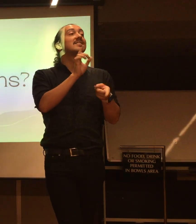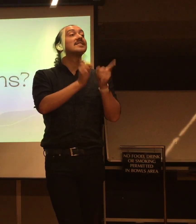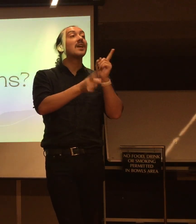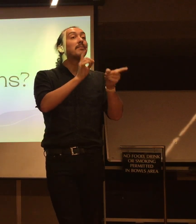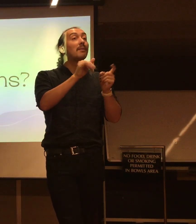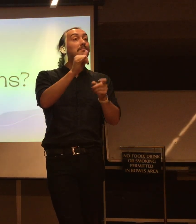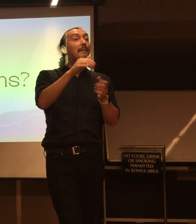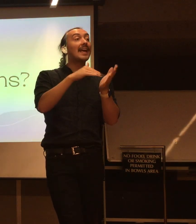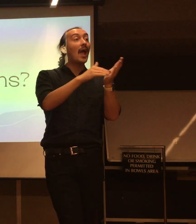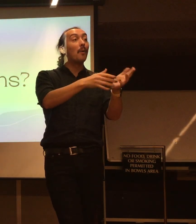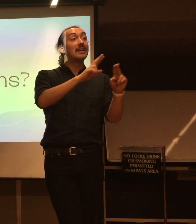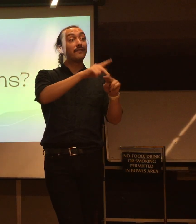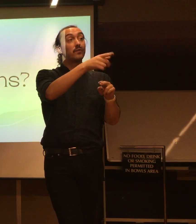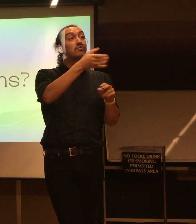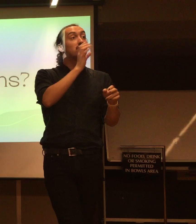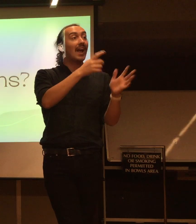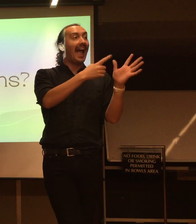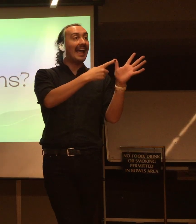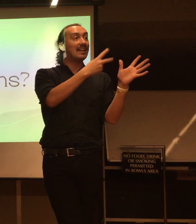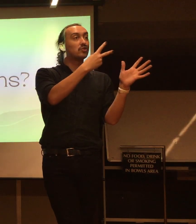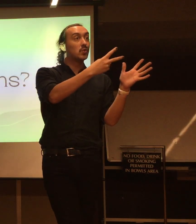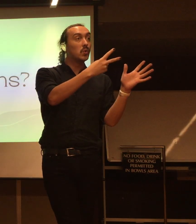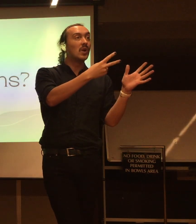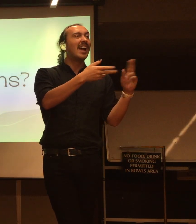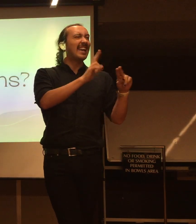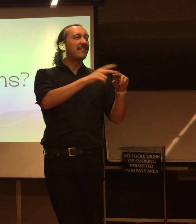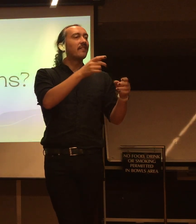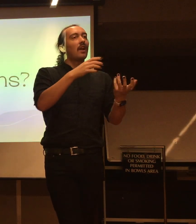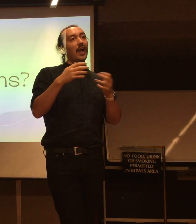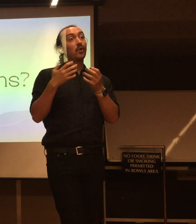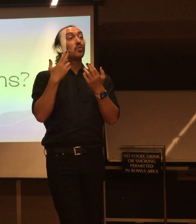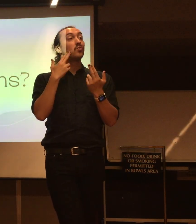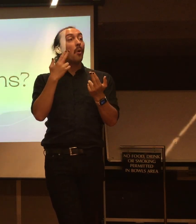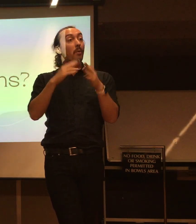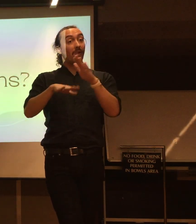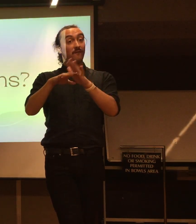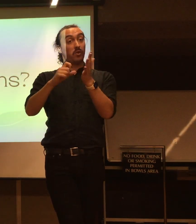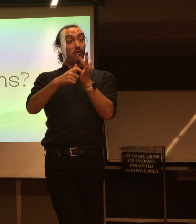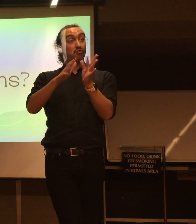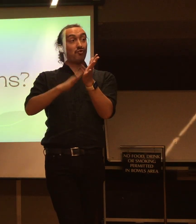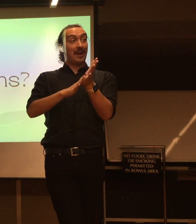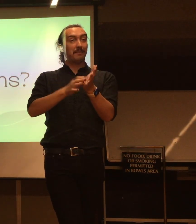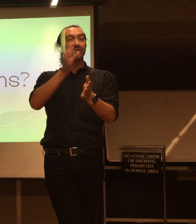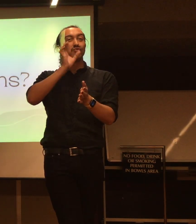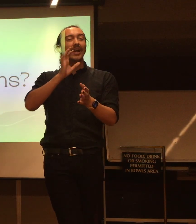sometimes helps people if it doesn't sit well with them in their stomach.